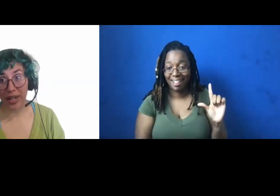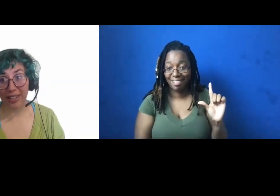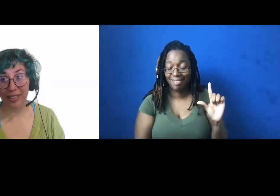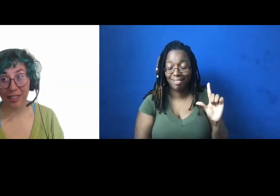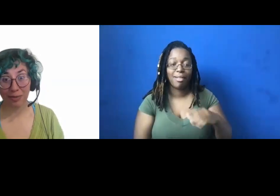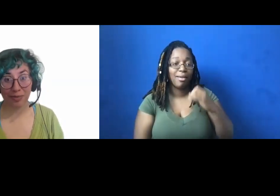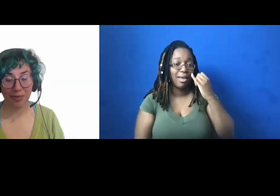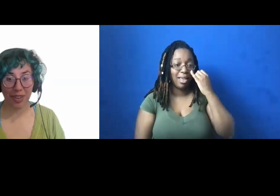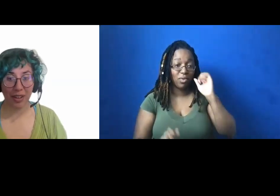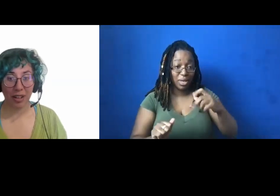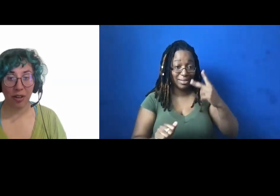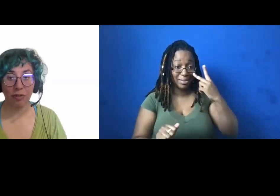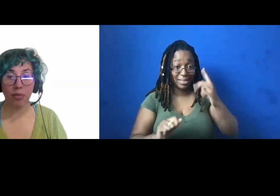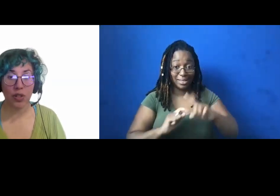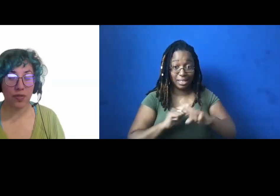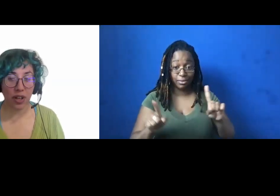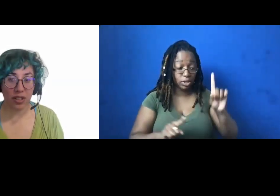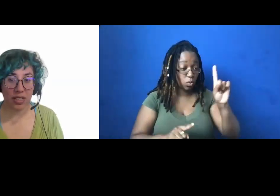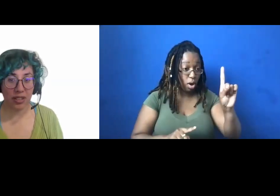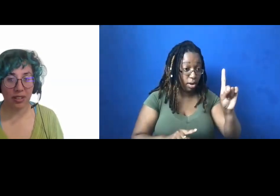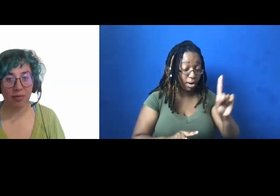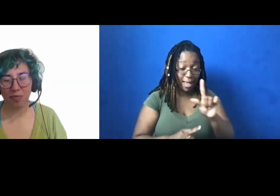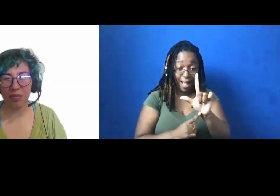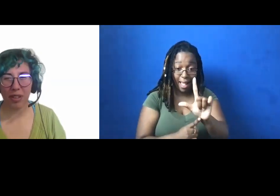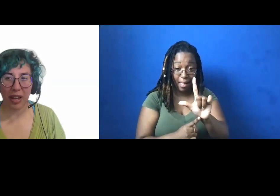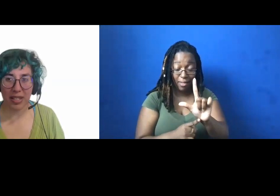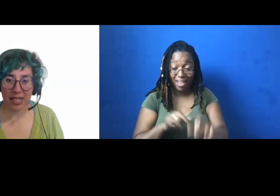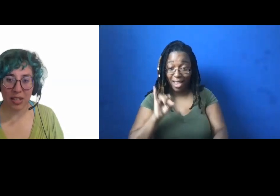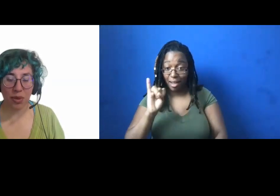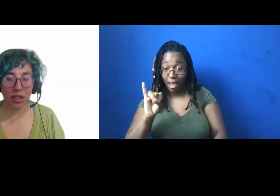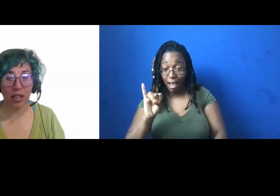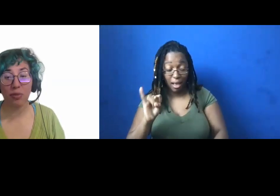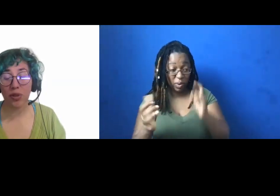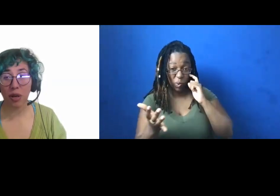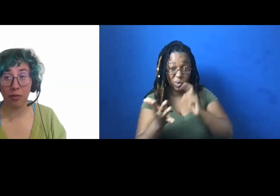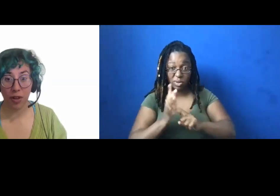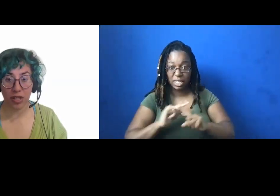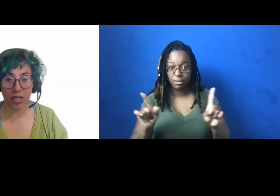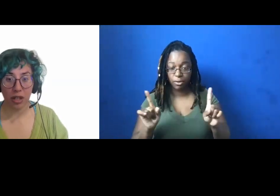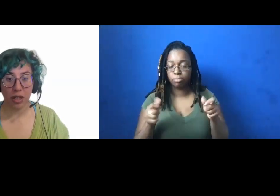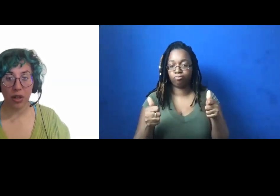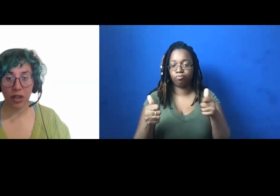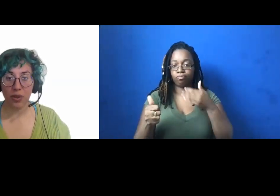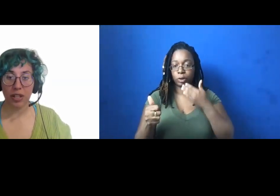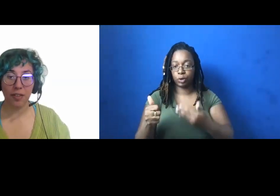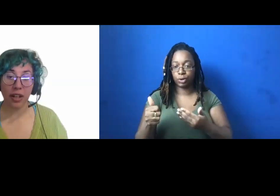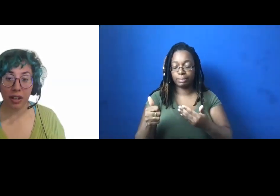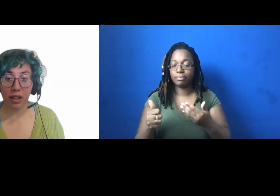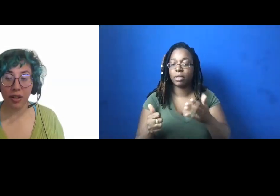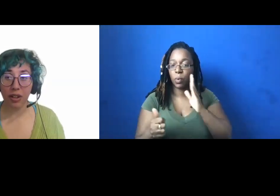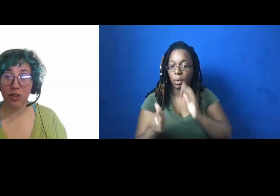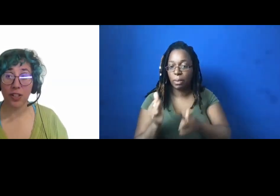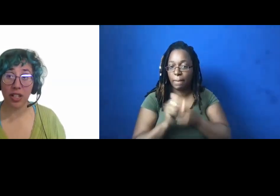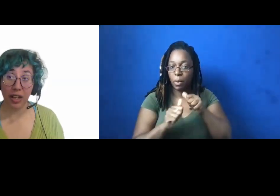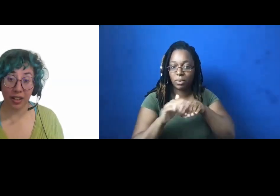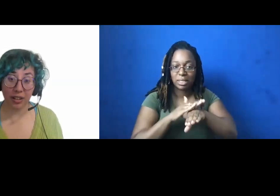right track. Now, most fonts that is accessible and the most common fonts. You can use Helvetica,